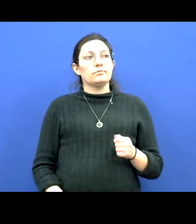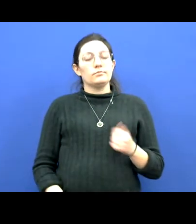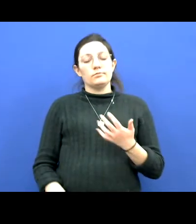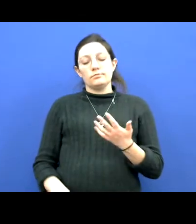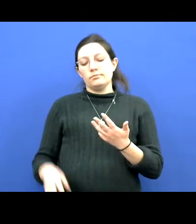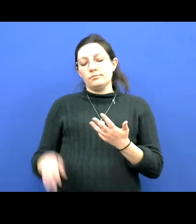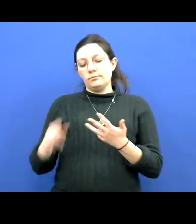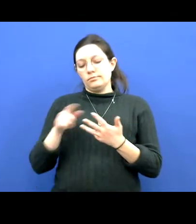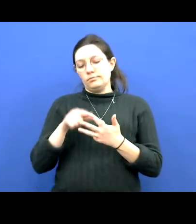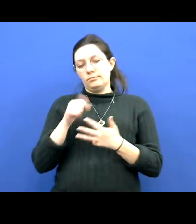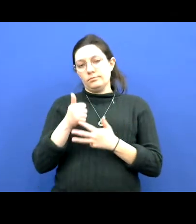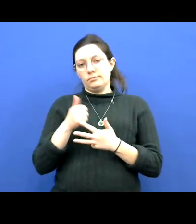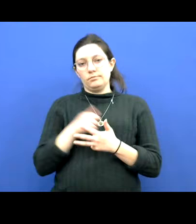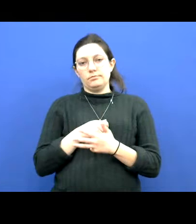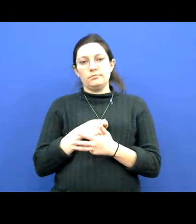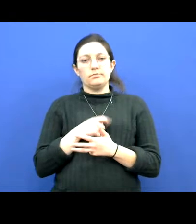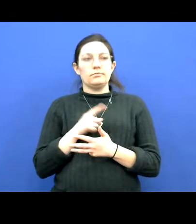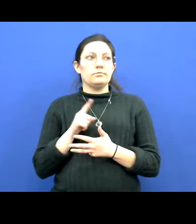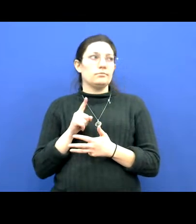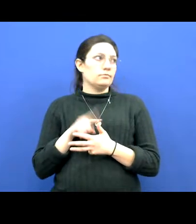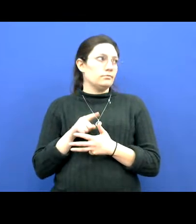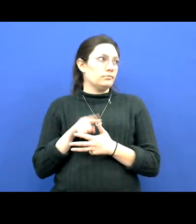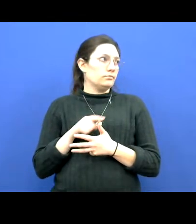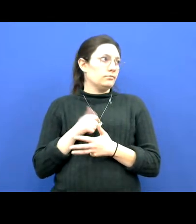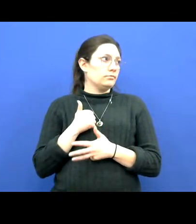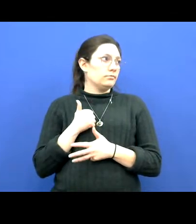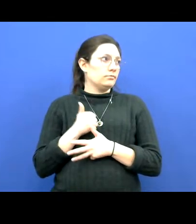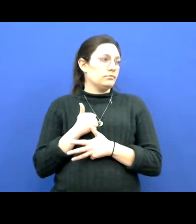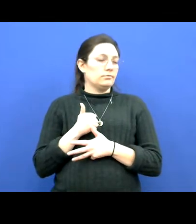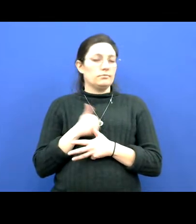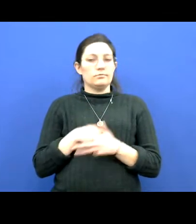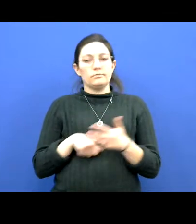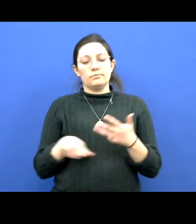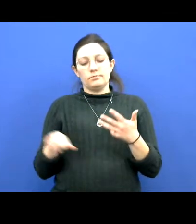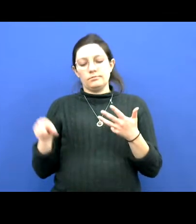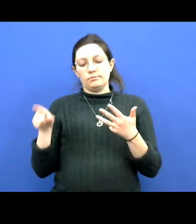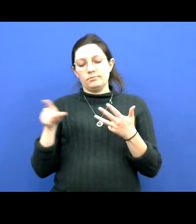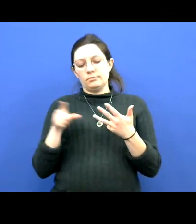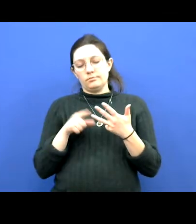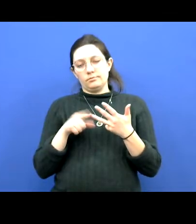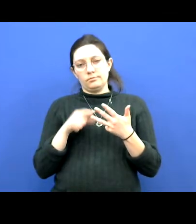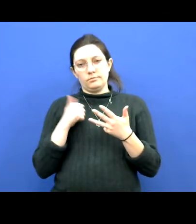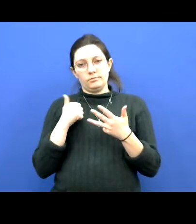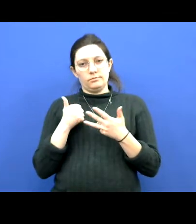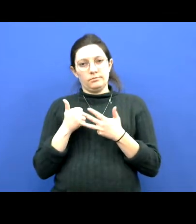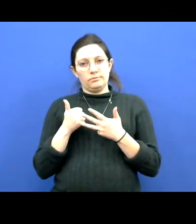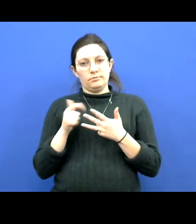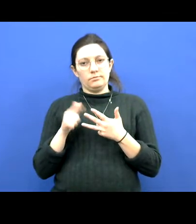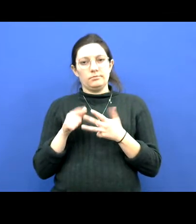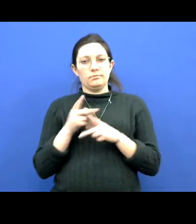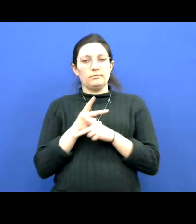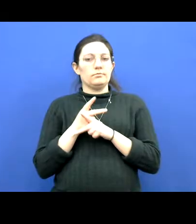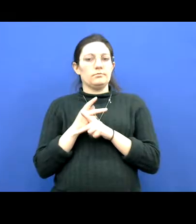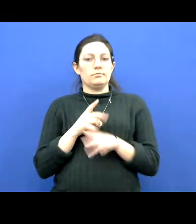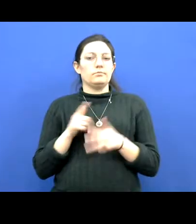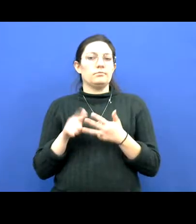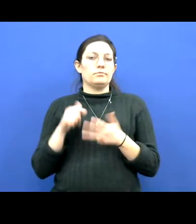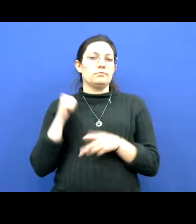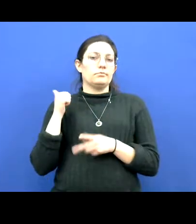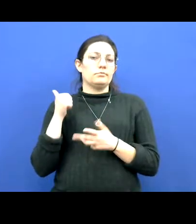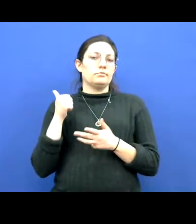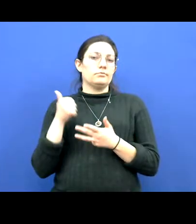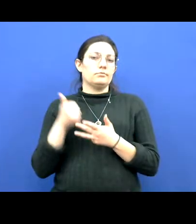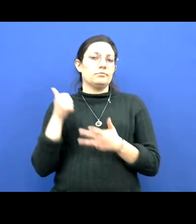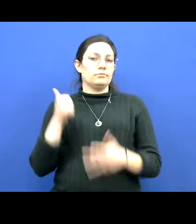Councilmember Page, Aye. Councilmember Belanca, Aye. Councilmember Barley, Aye. Supervisor